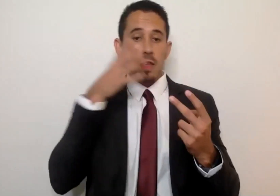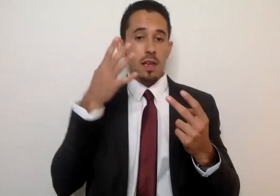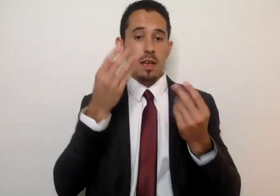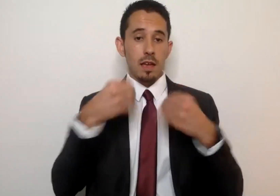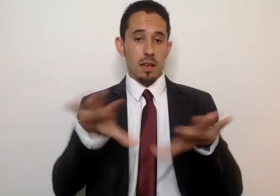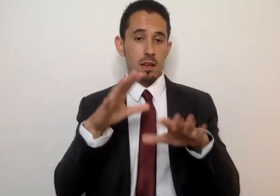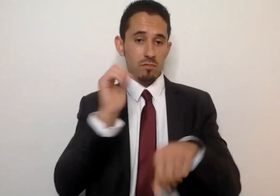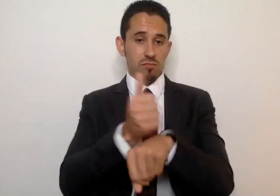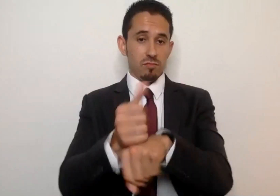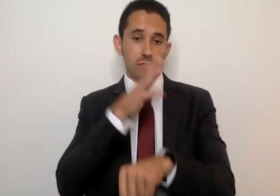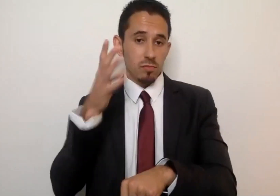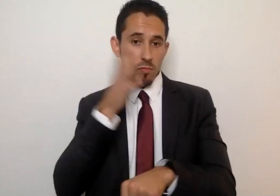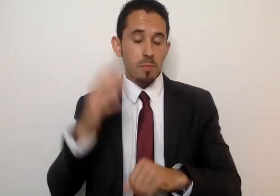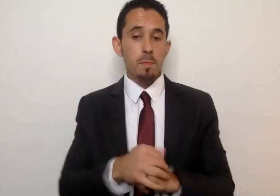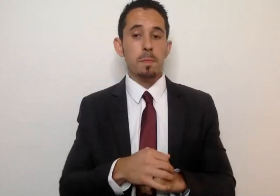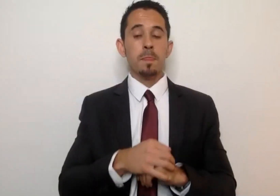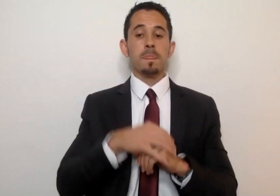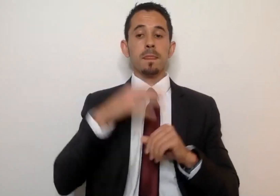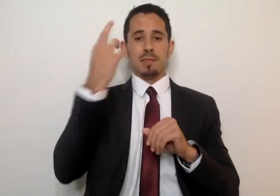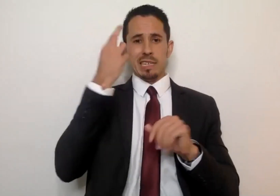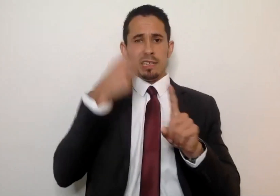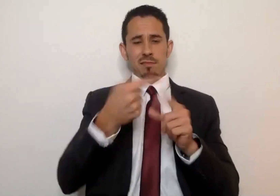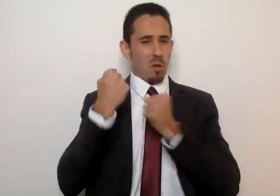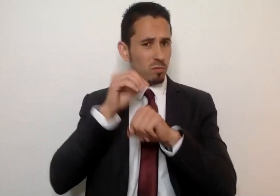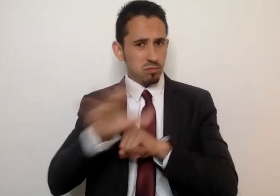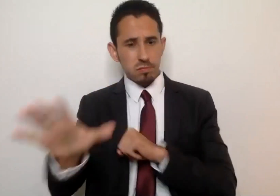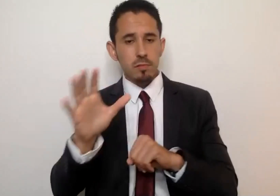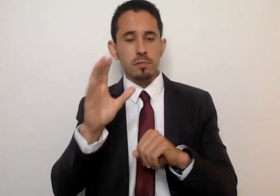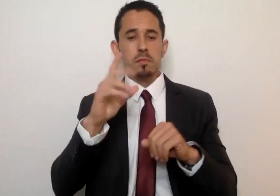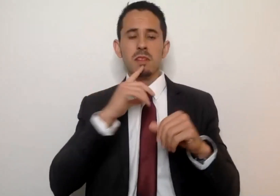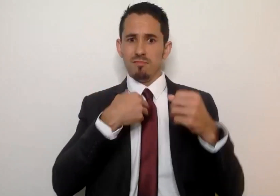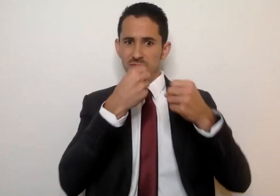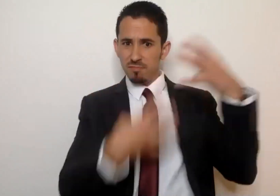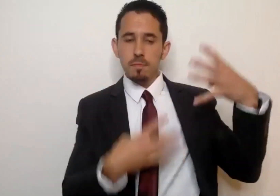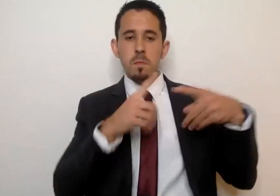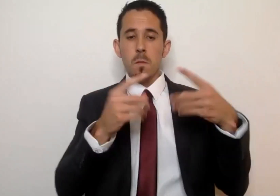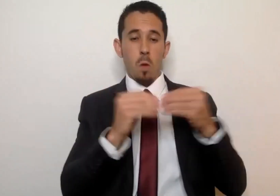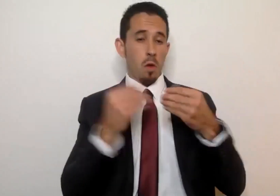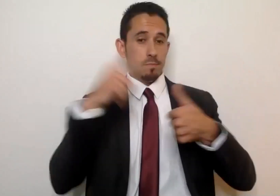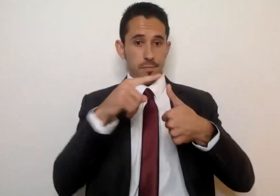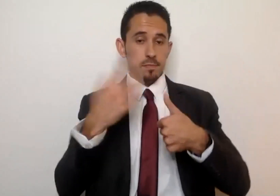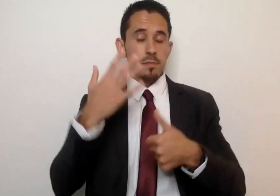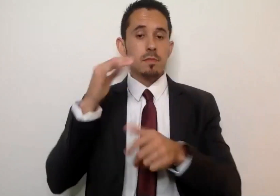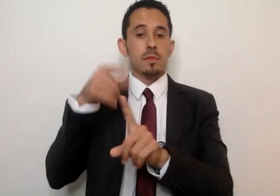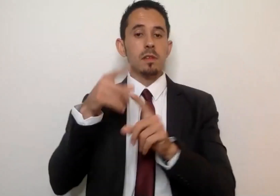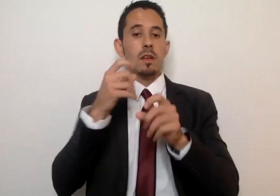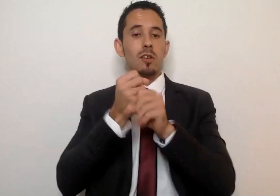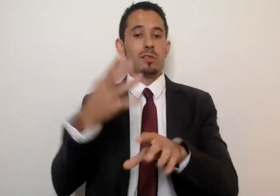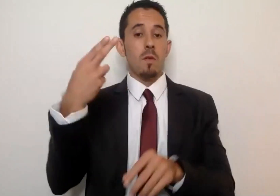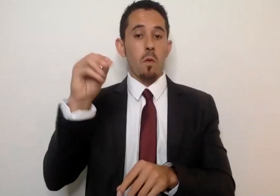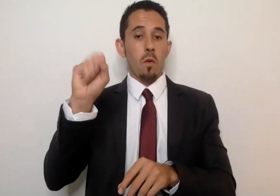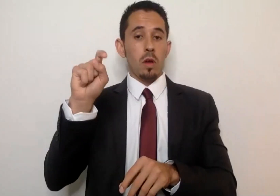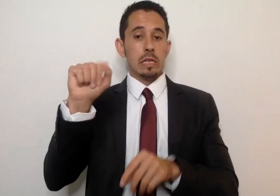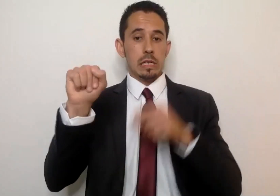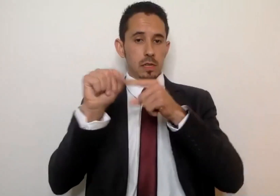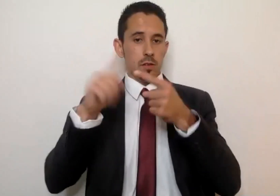One is deforestation and agriculture being set up. So there are a lot of factors included, but